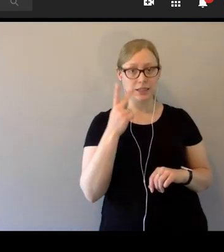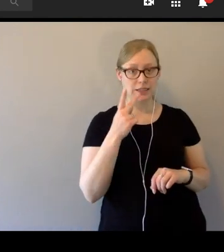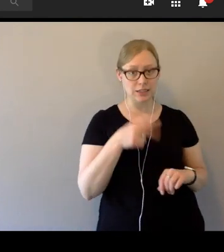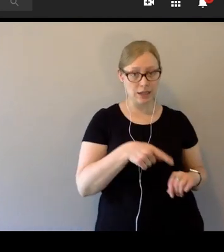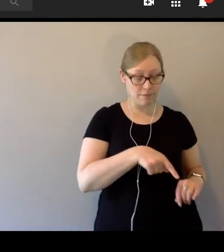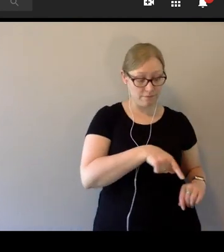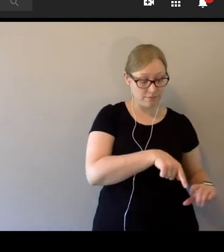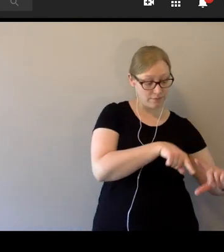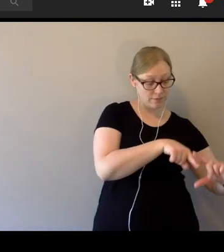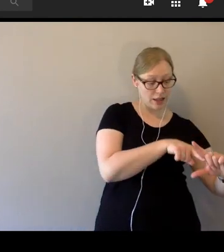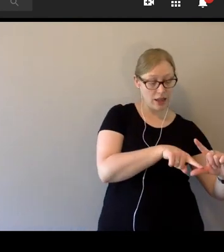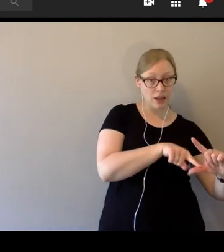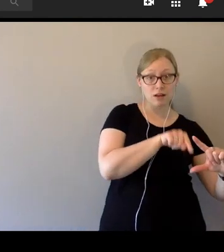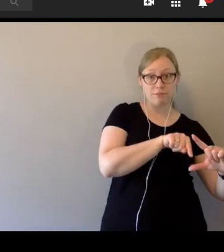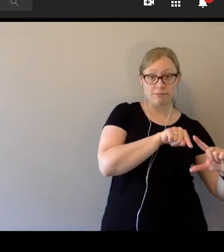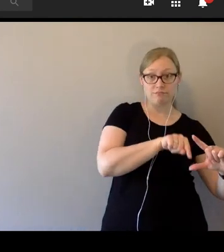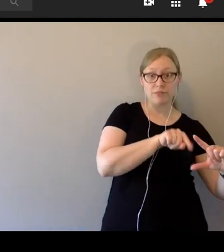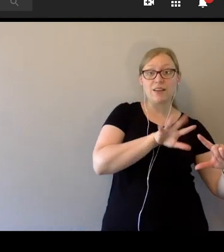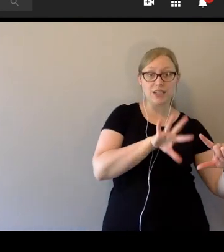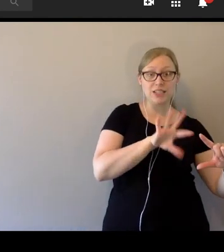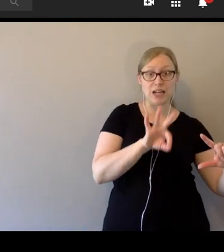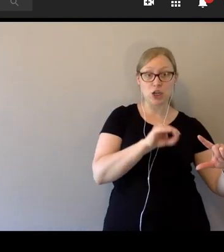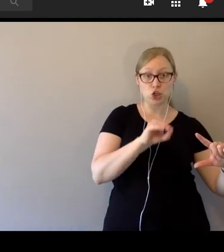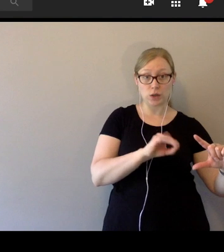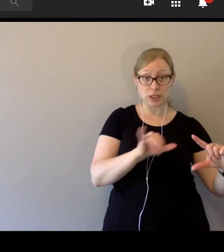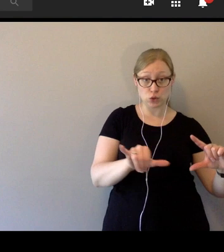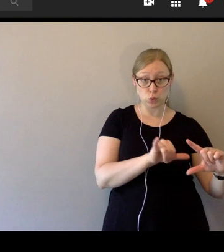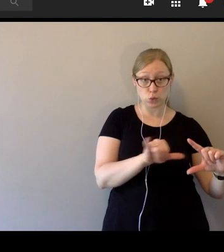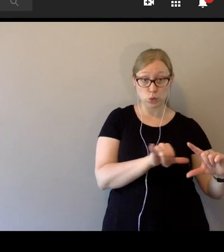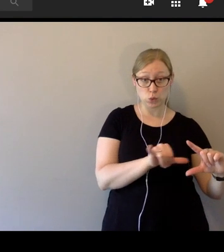this triangle would also be 59 degrees.